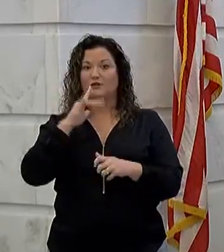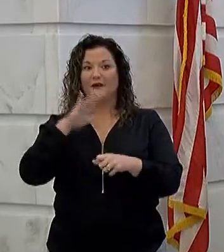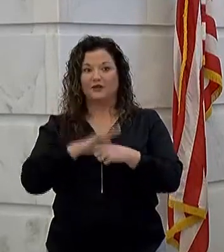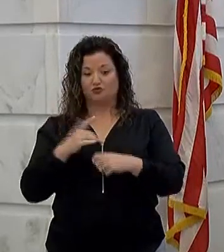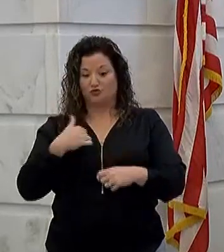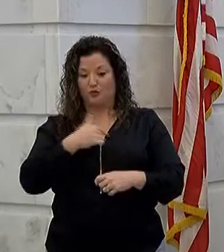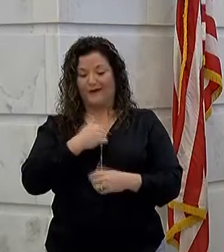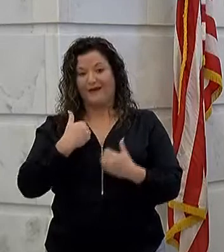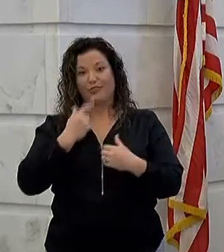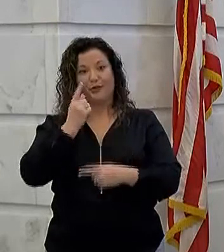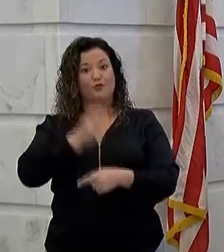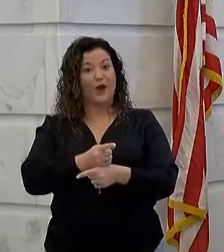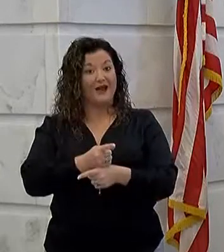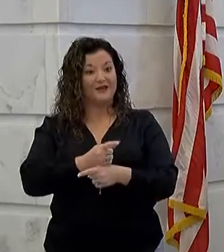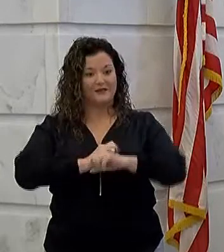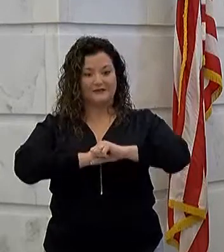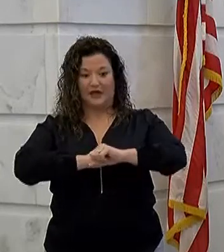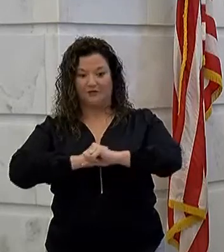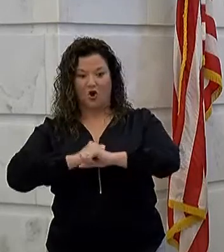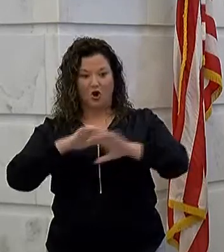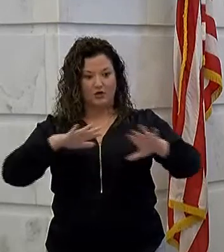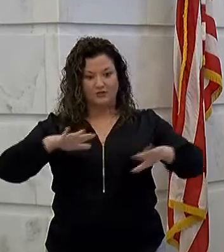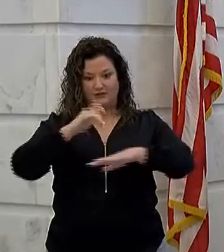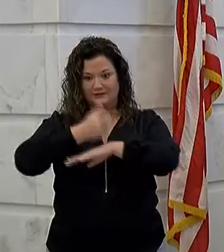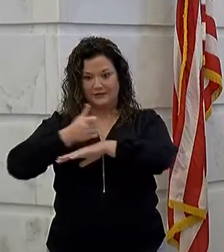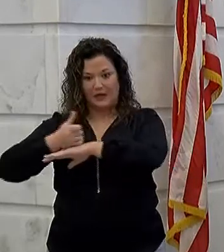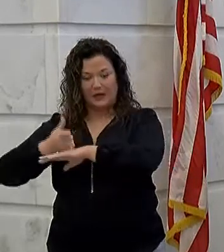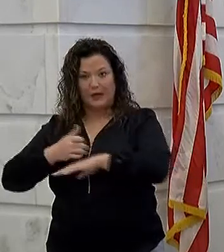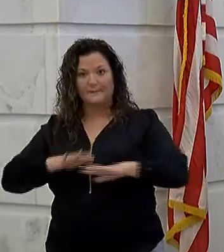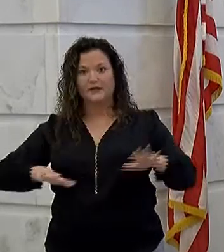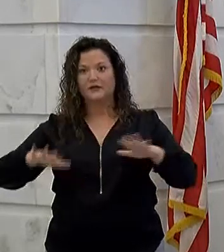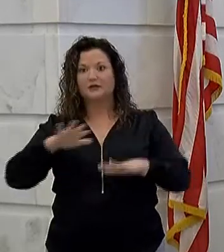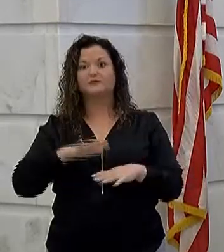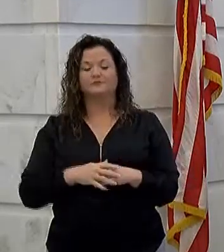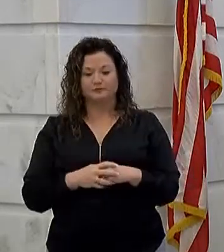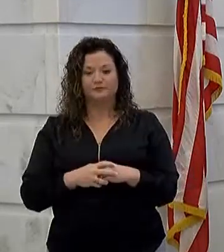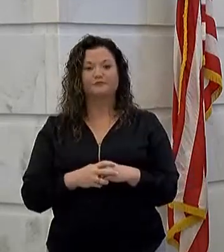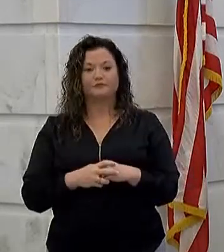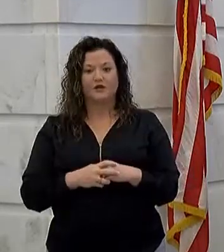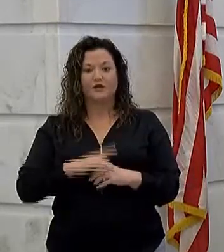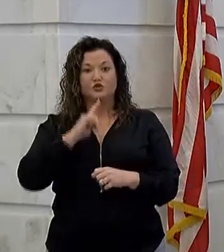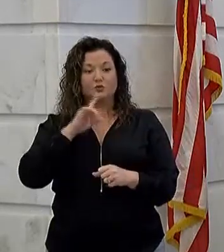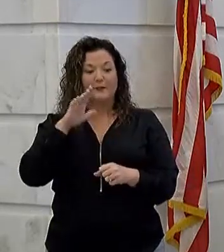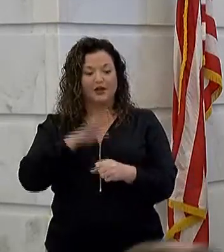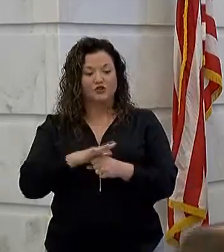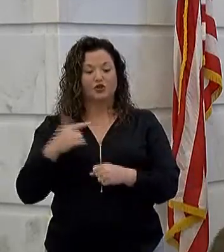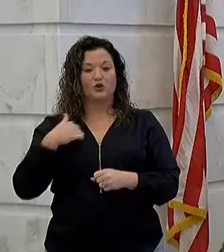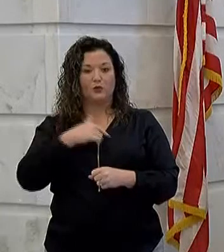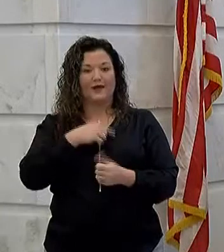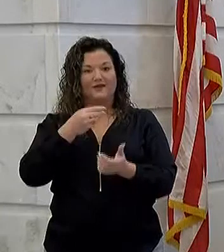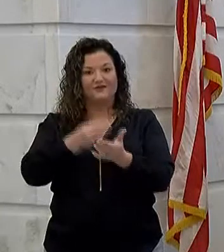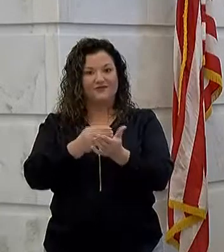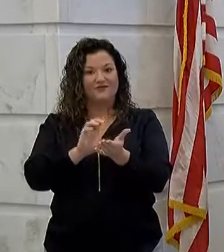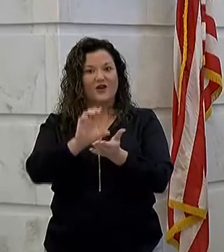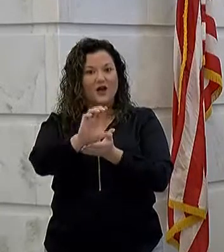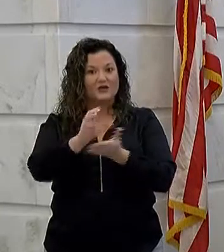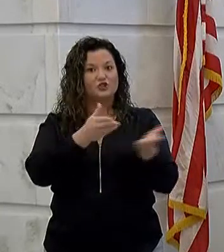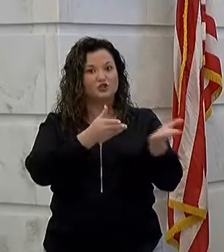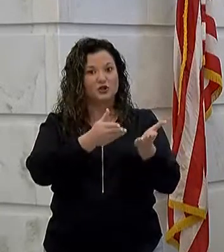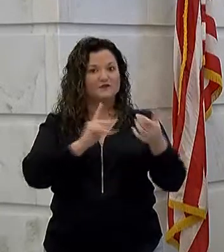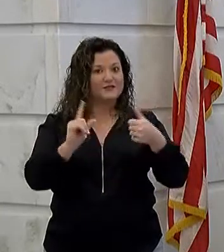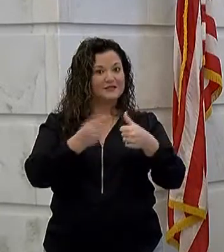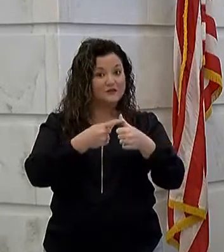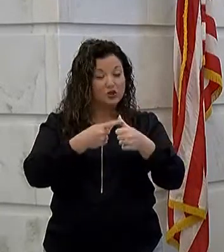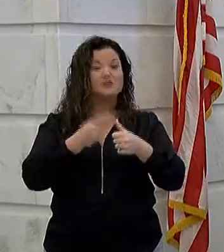right safeguards in there, which was to make sure we're funding our services first, and so there are